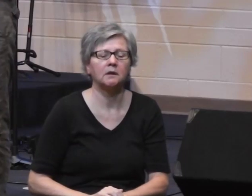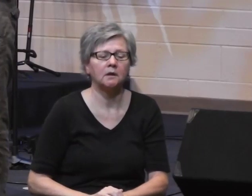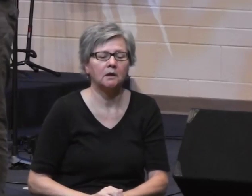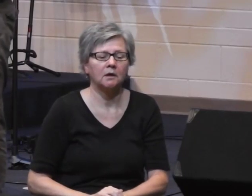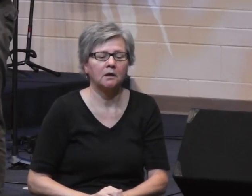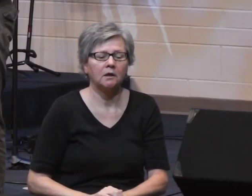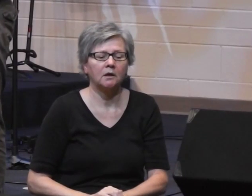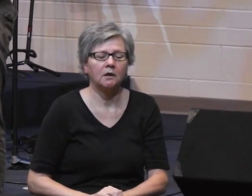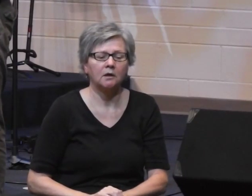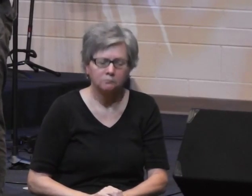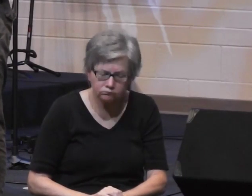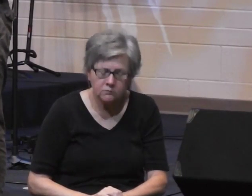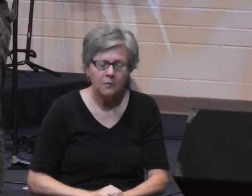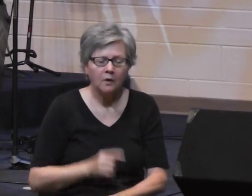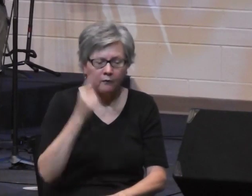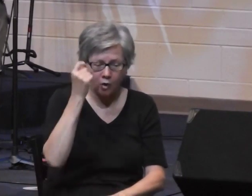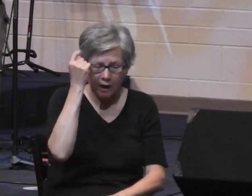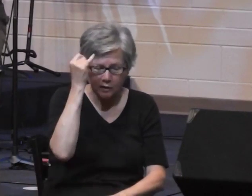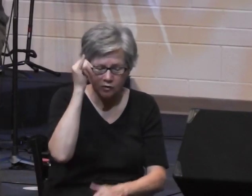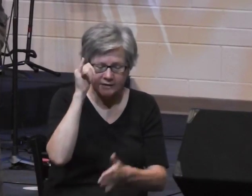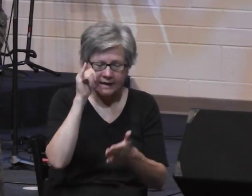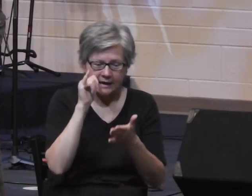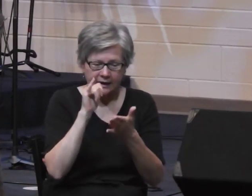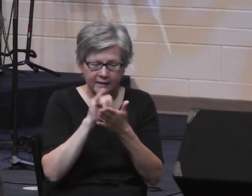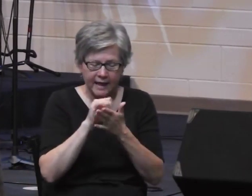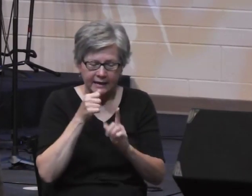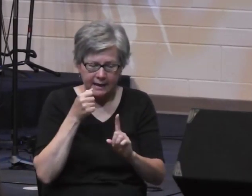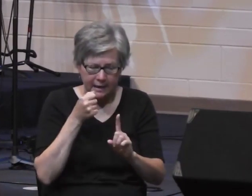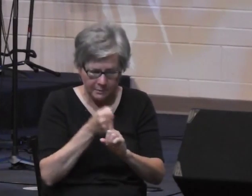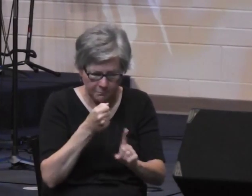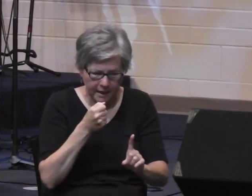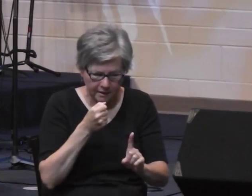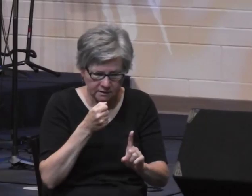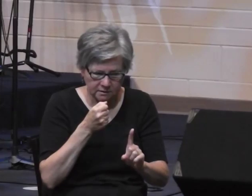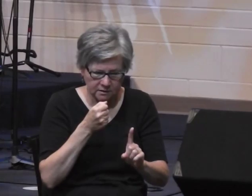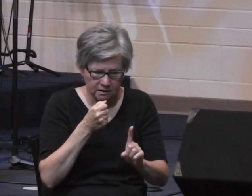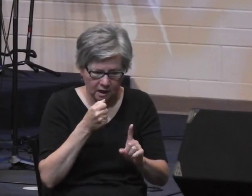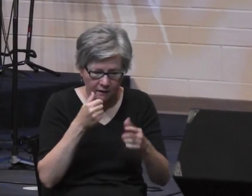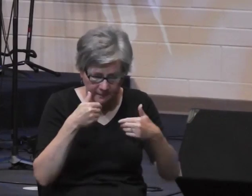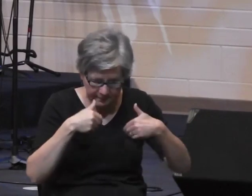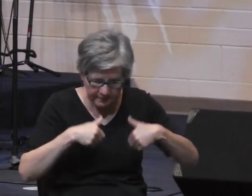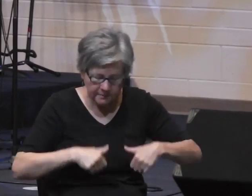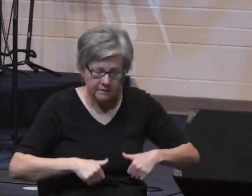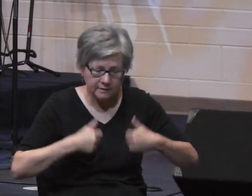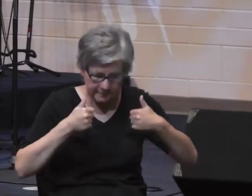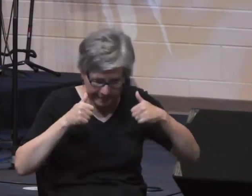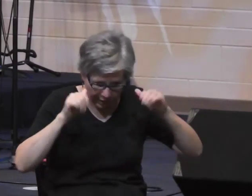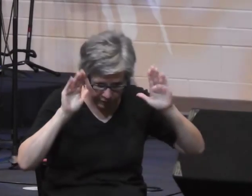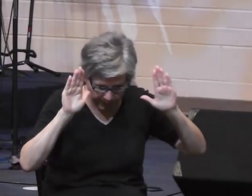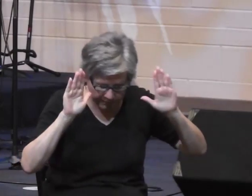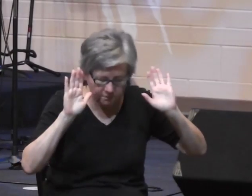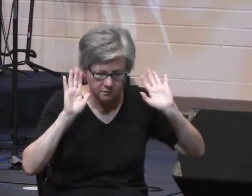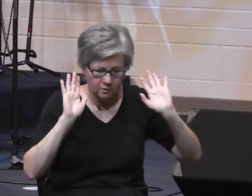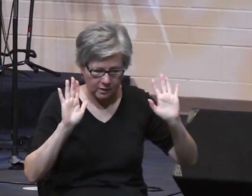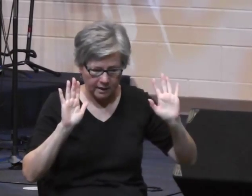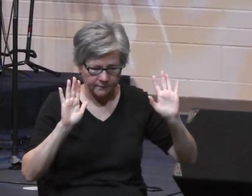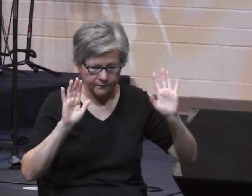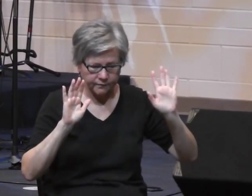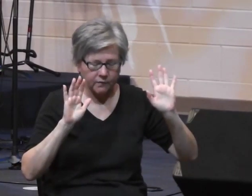the impact of Paul's words, living sacrifice, I want to give you a brief tour of the history of sacrifice in religion.